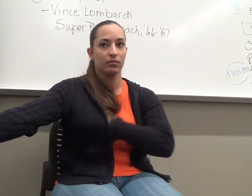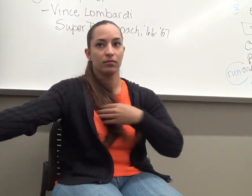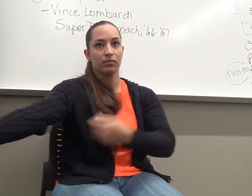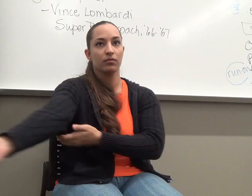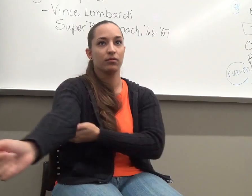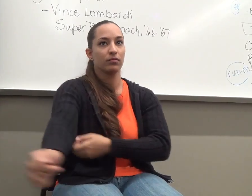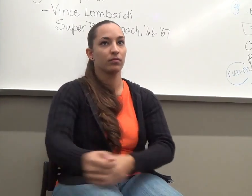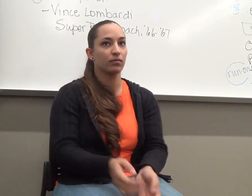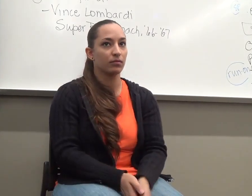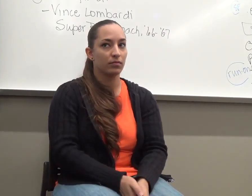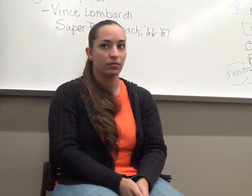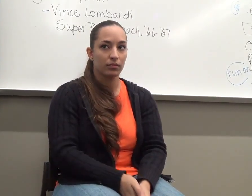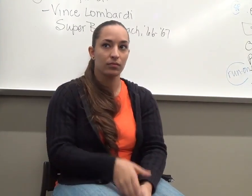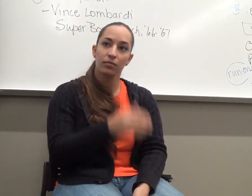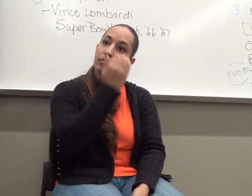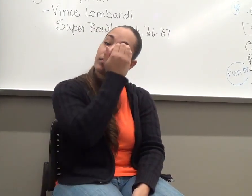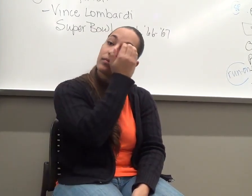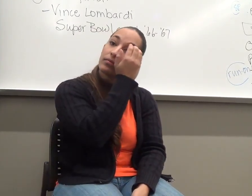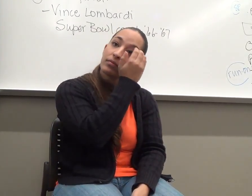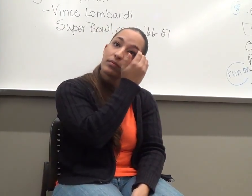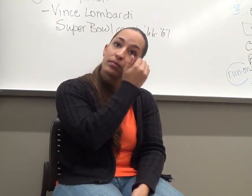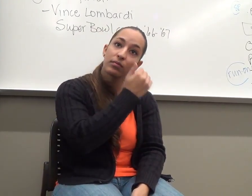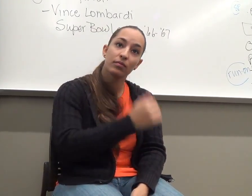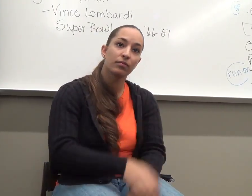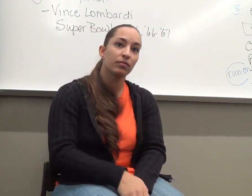Is she gonna give us the plot of the movie?